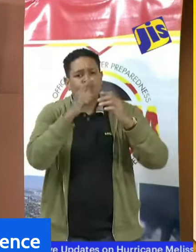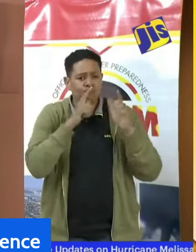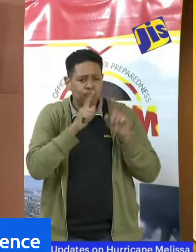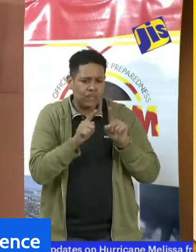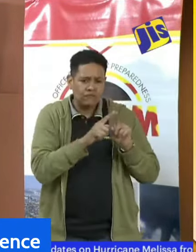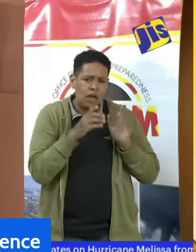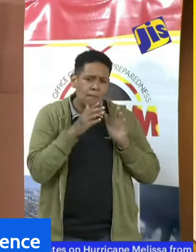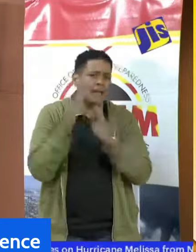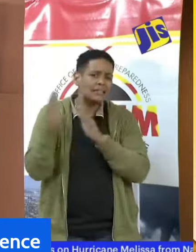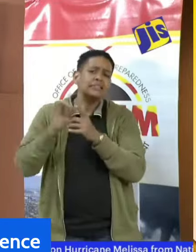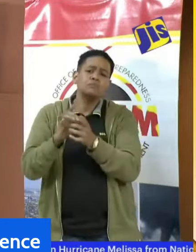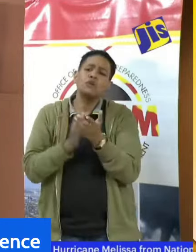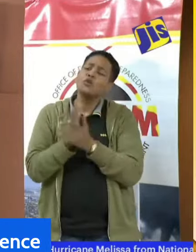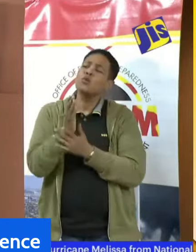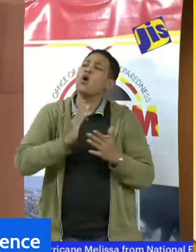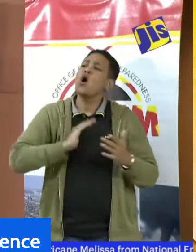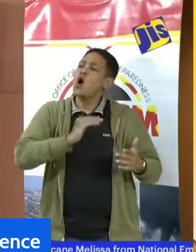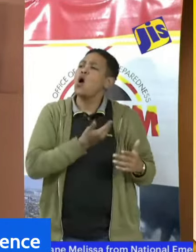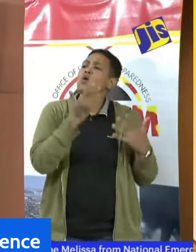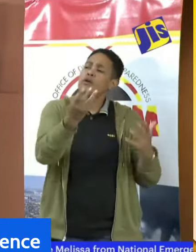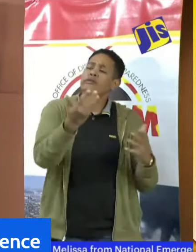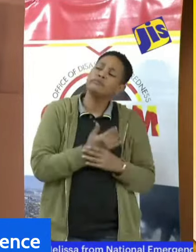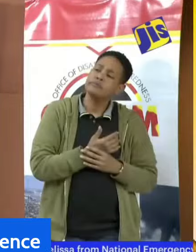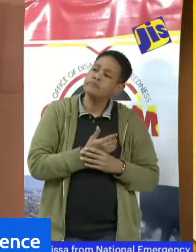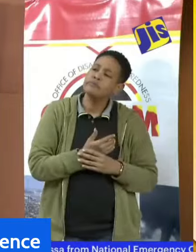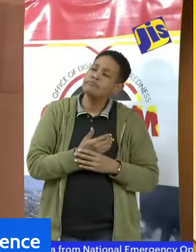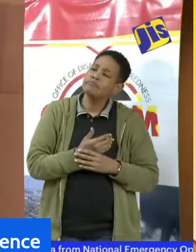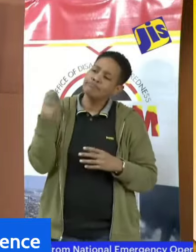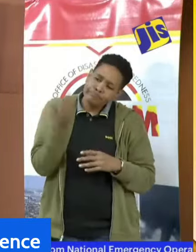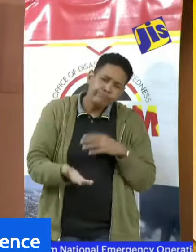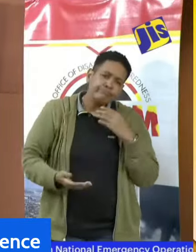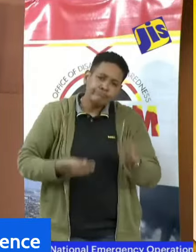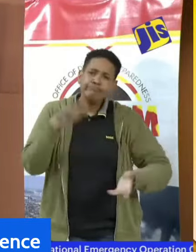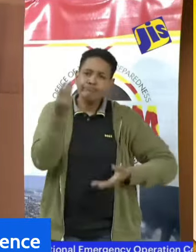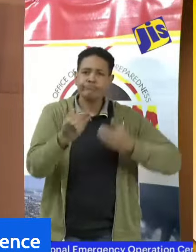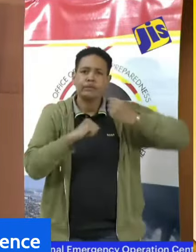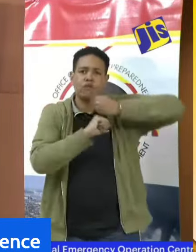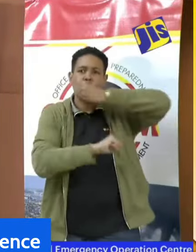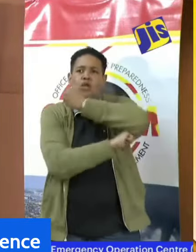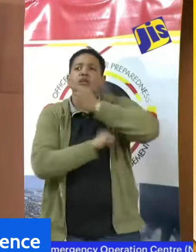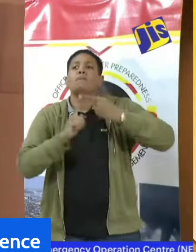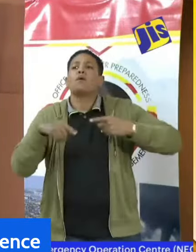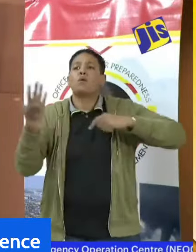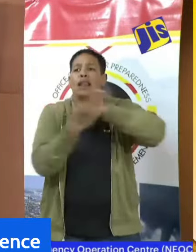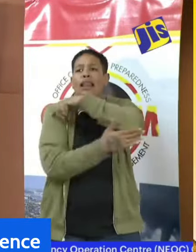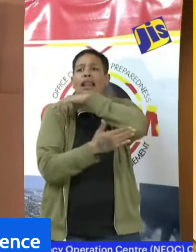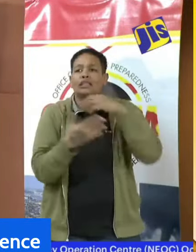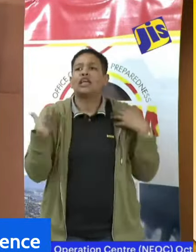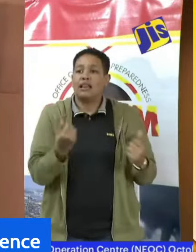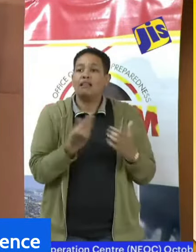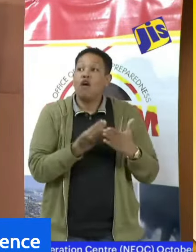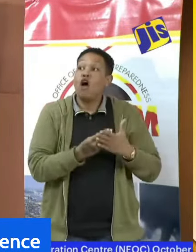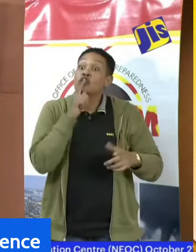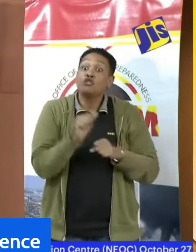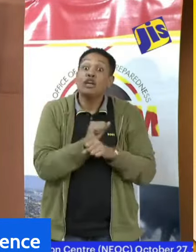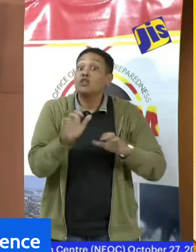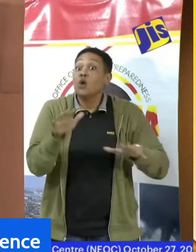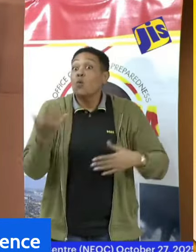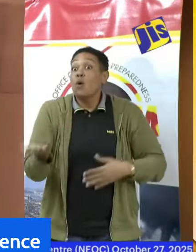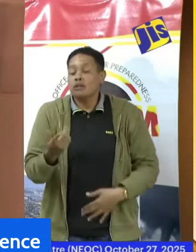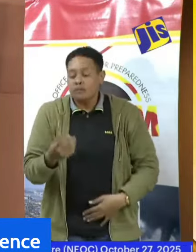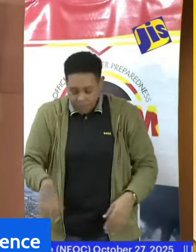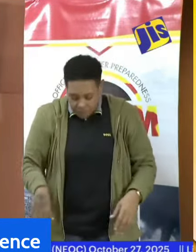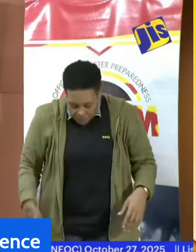mechanism through our charitable foundation and the National Health Fund to ensure